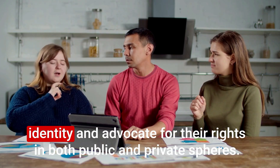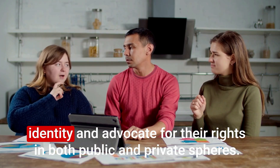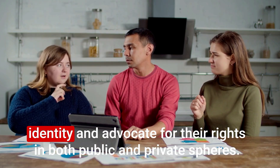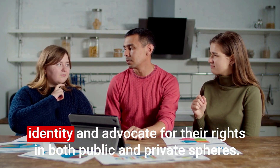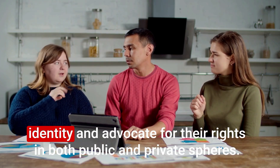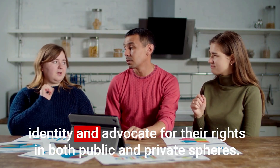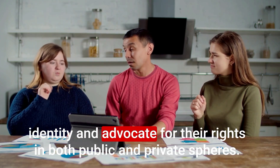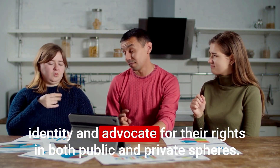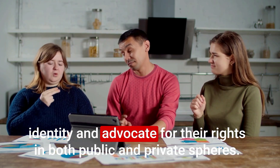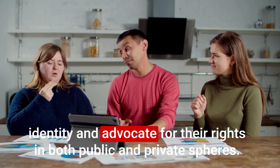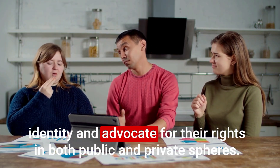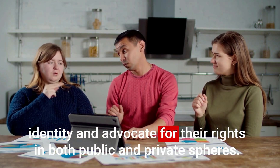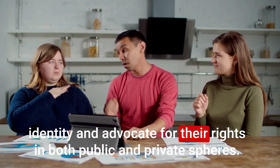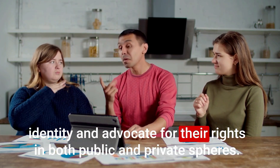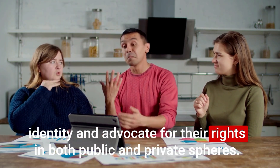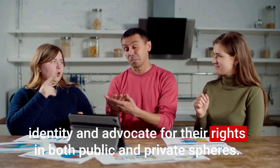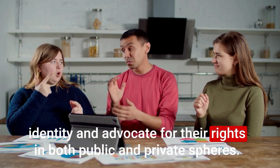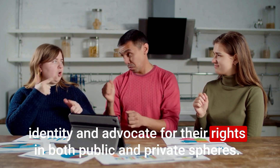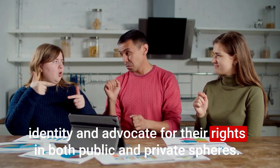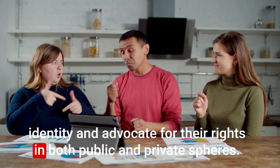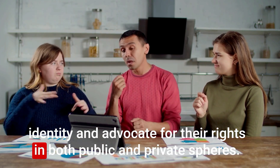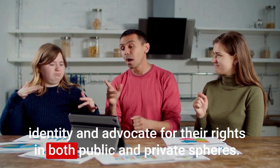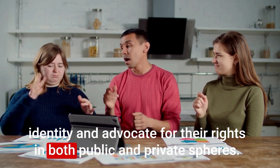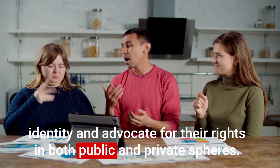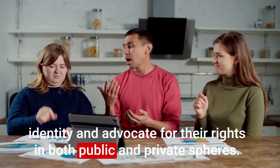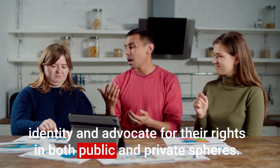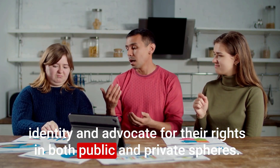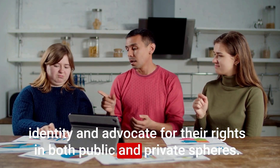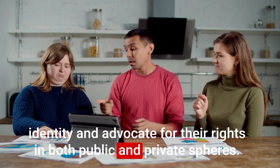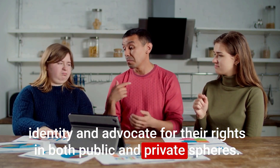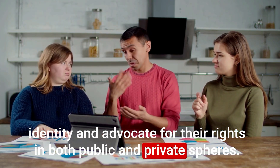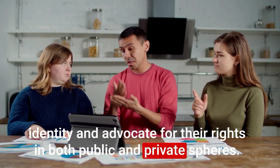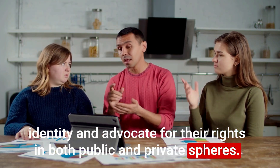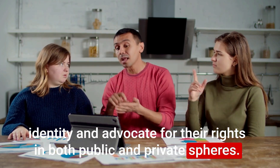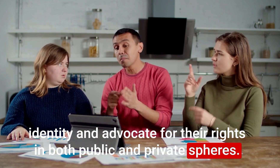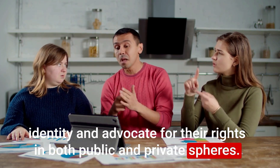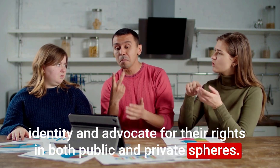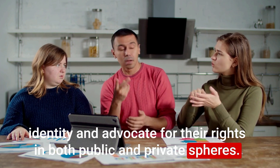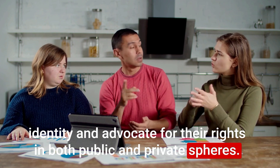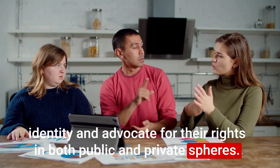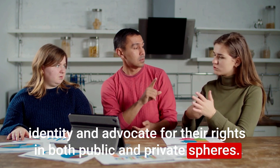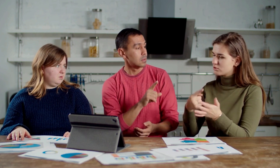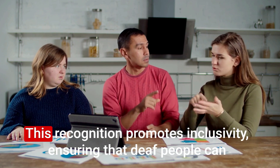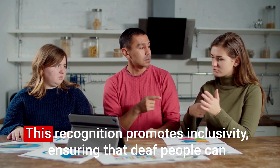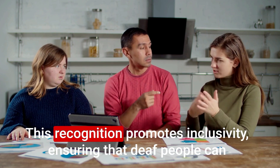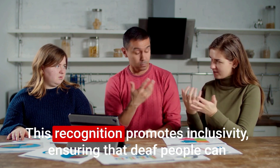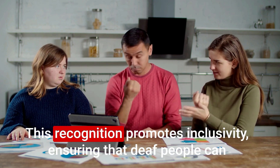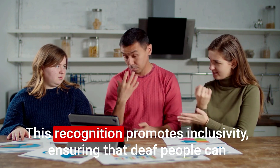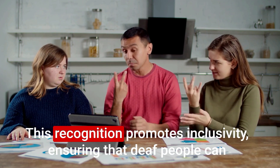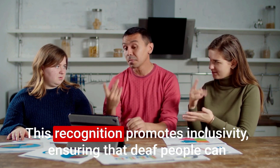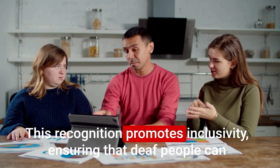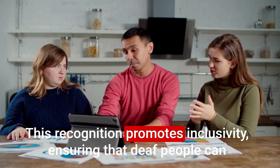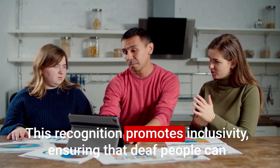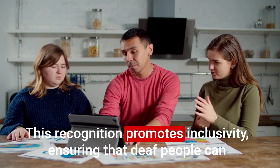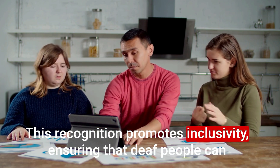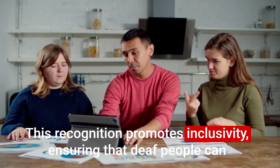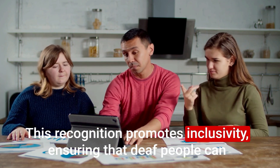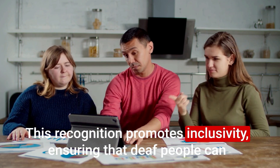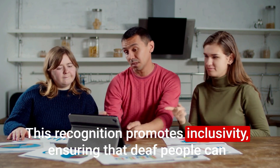identity and advocate for their rights in both public and private spheres. This recognition promotes